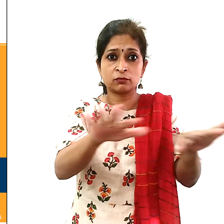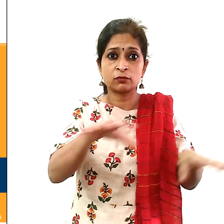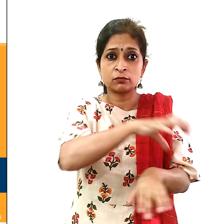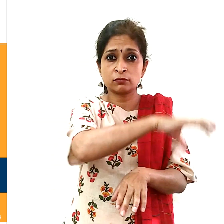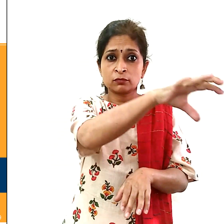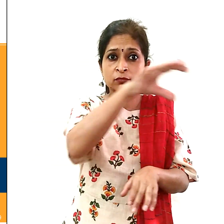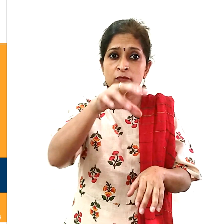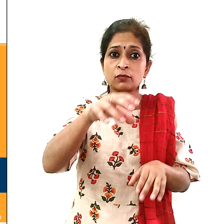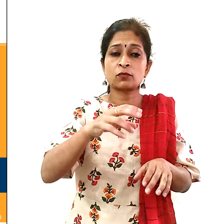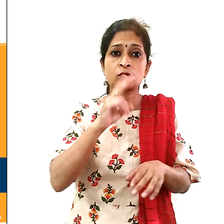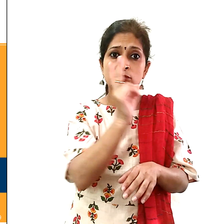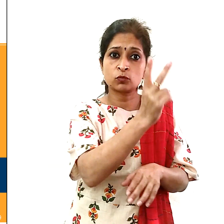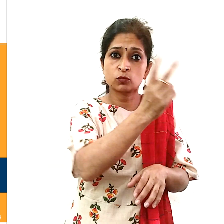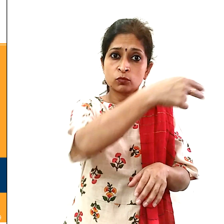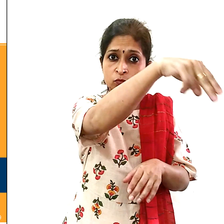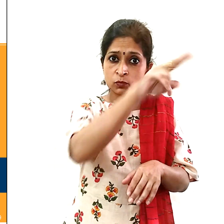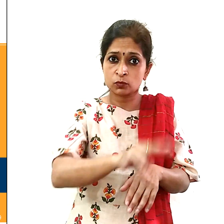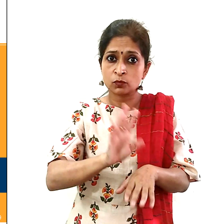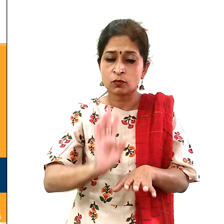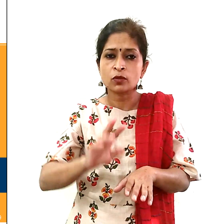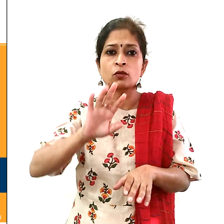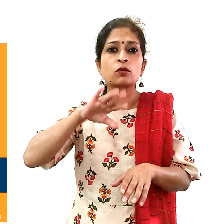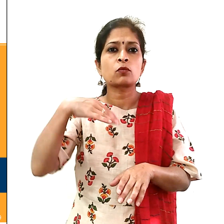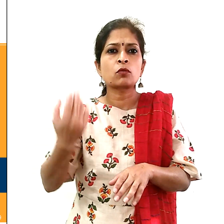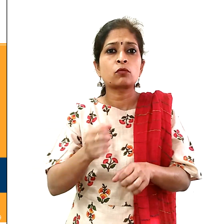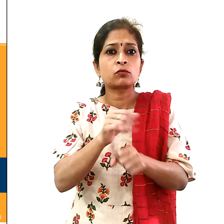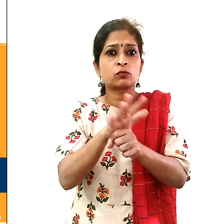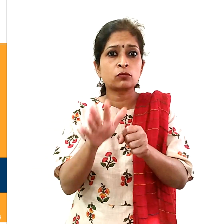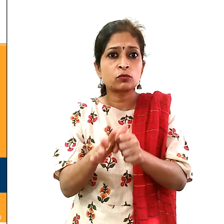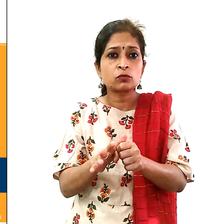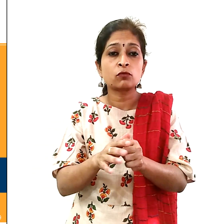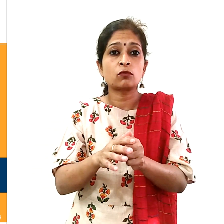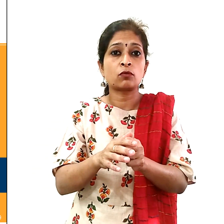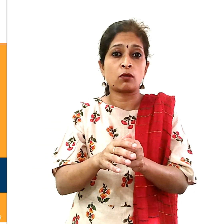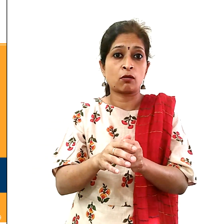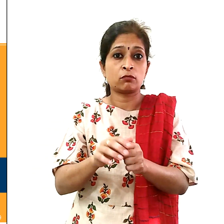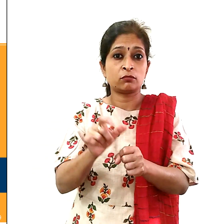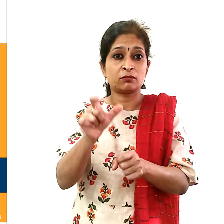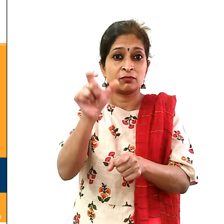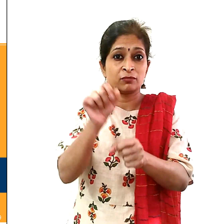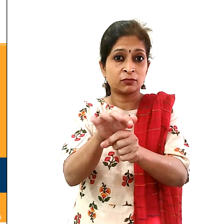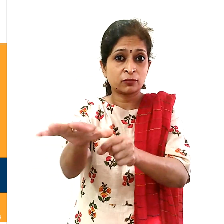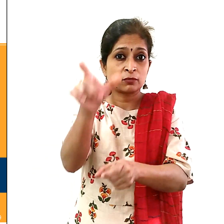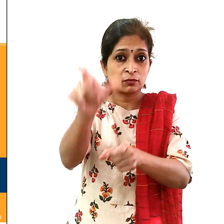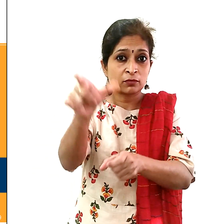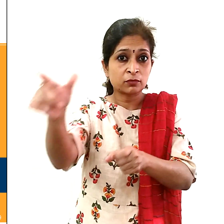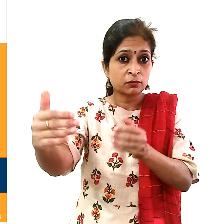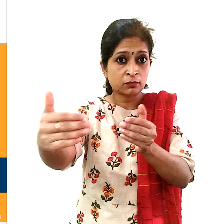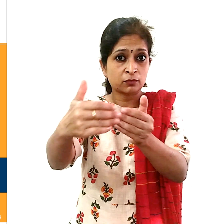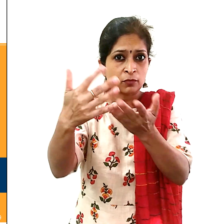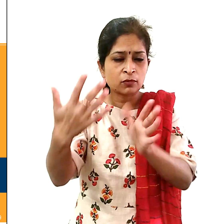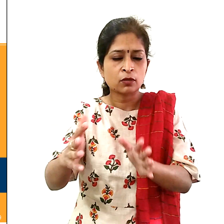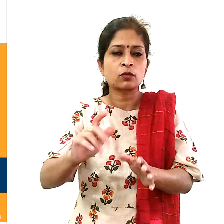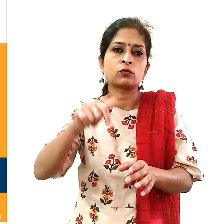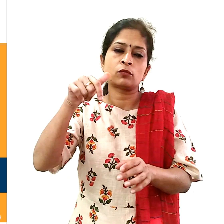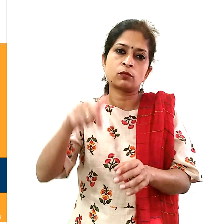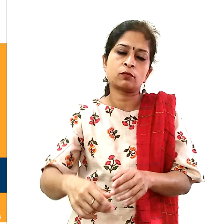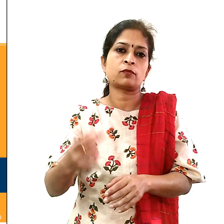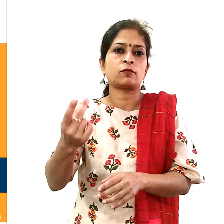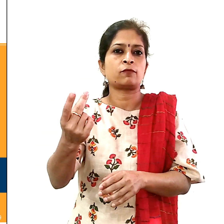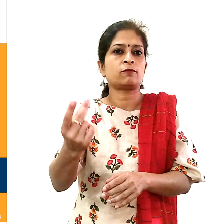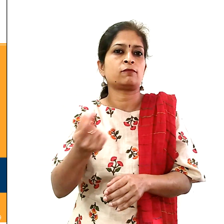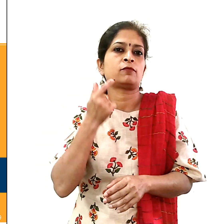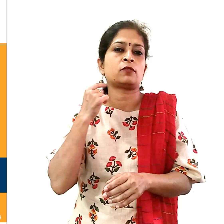affected countries, or you are a contact of a laboratory confirmed positive case, then immediately call the state helpline